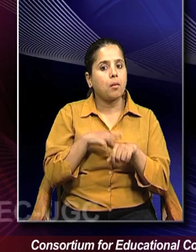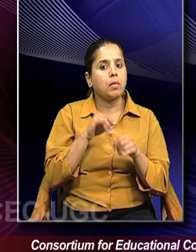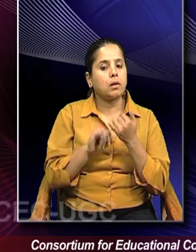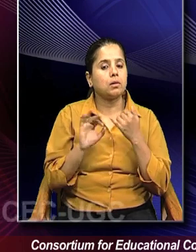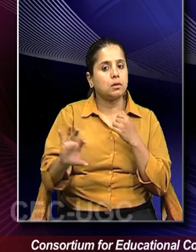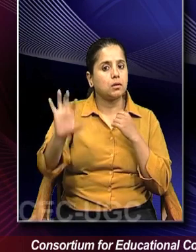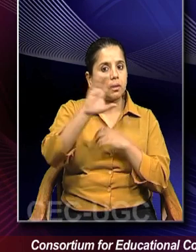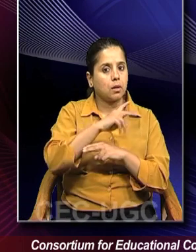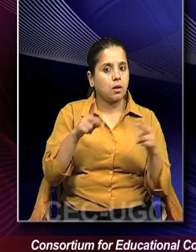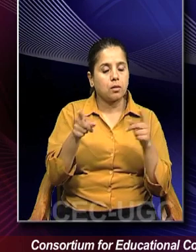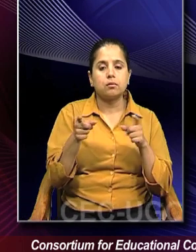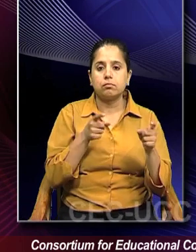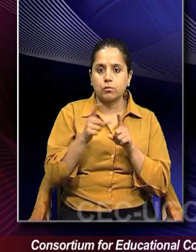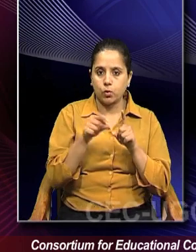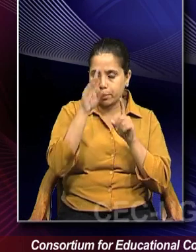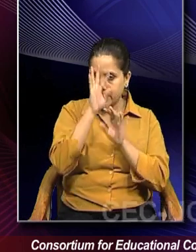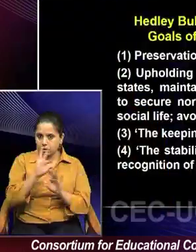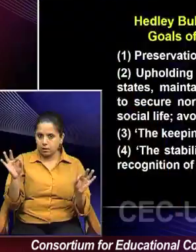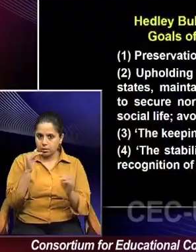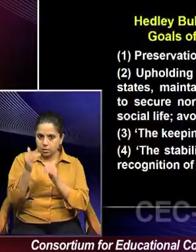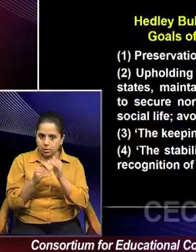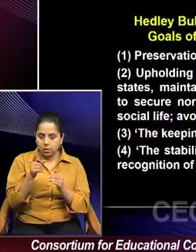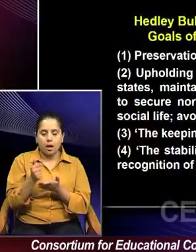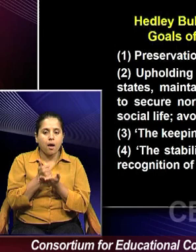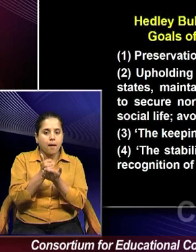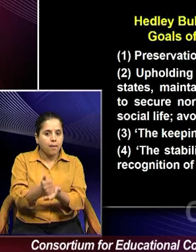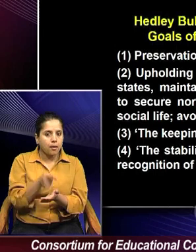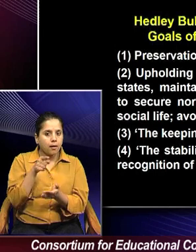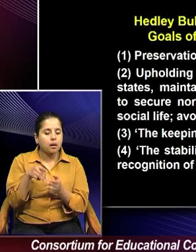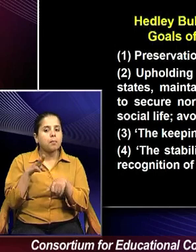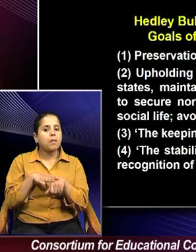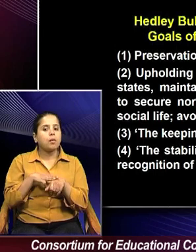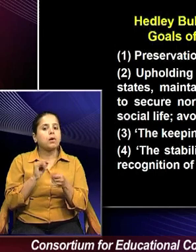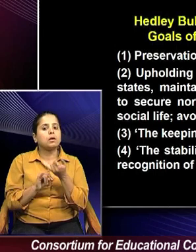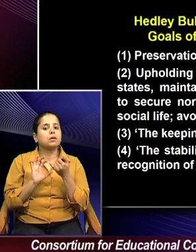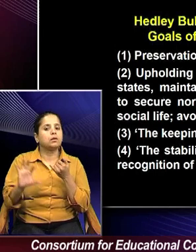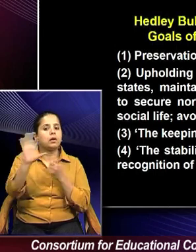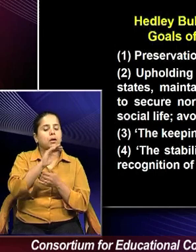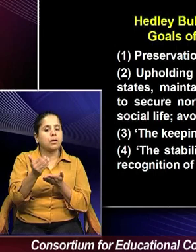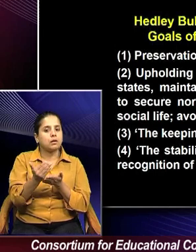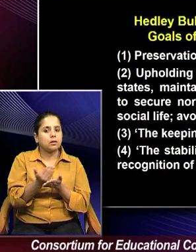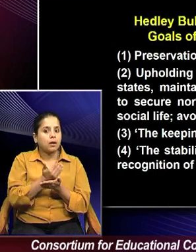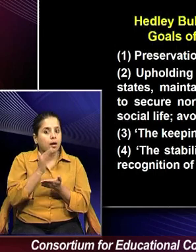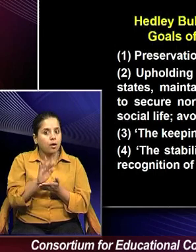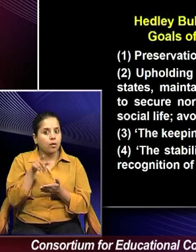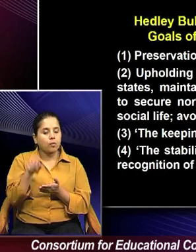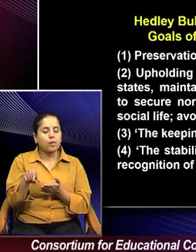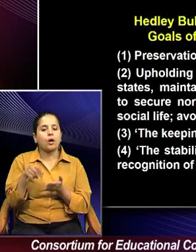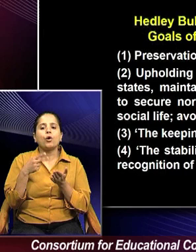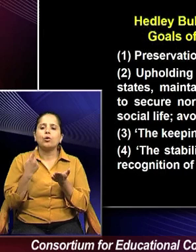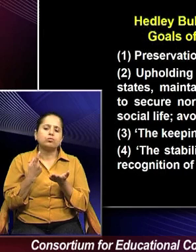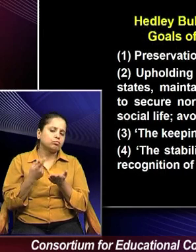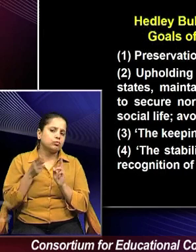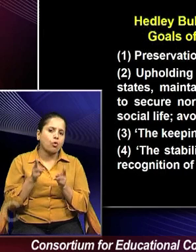states, maintaining peace, and helping the member states to secure normative